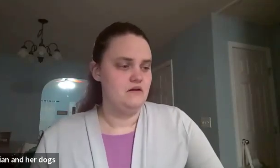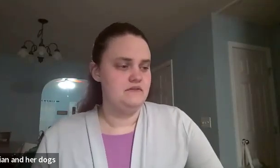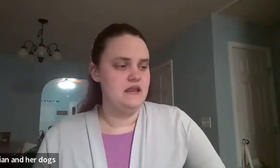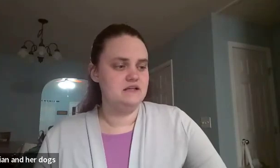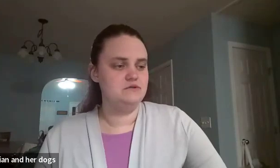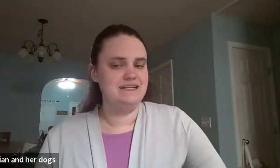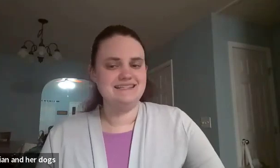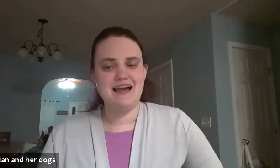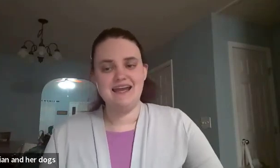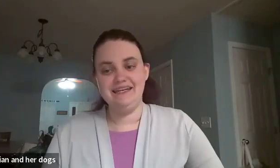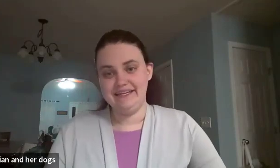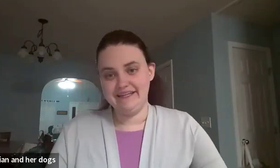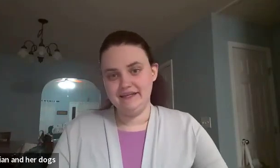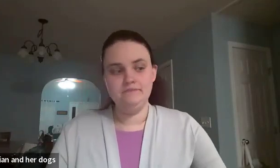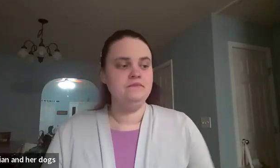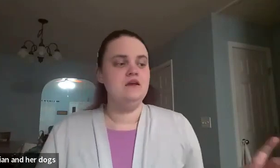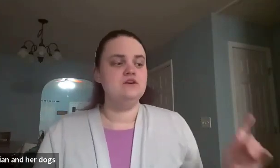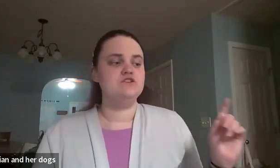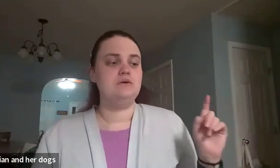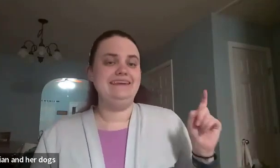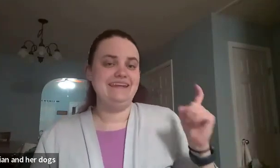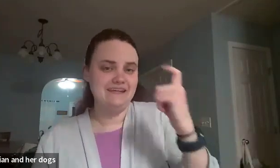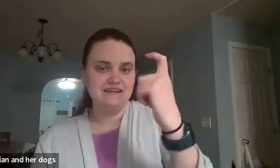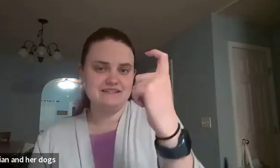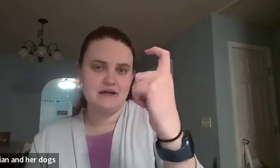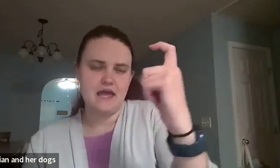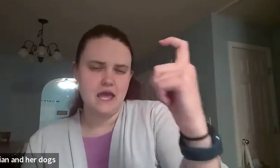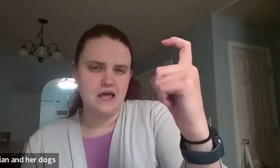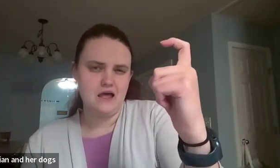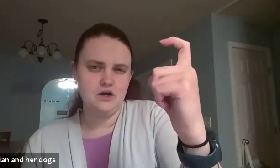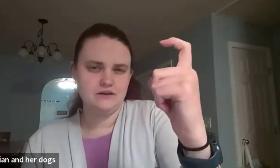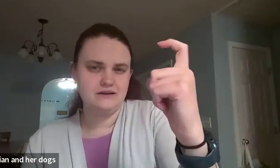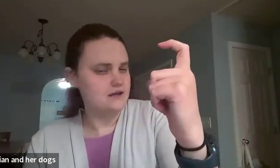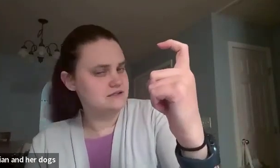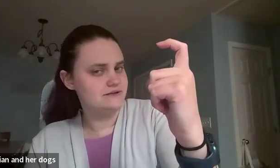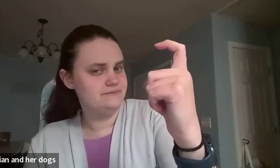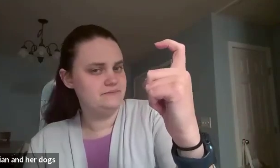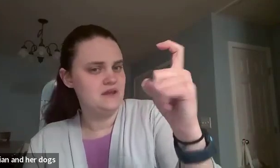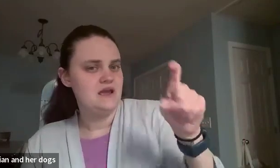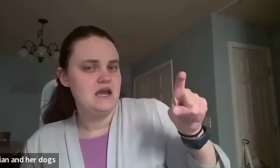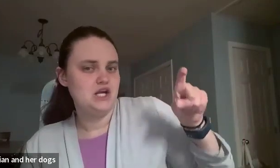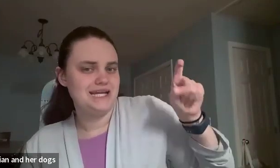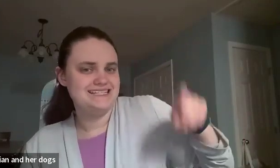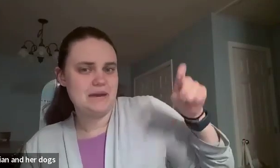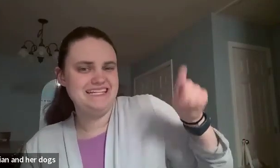All right, the next one is I need. So need is that hook X, and you're gonna tap